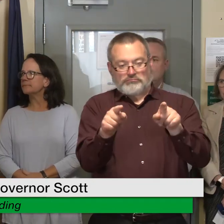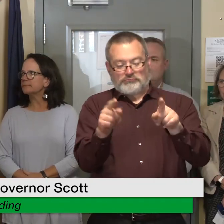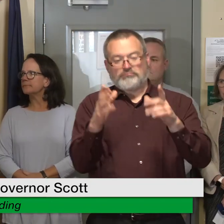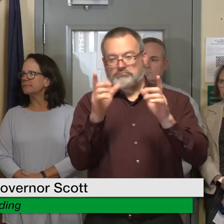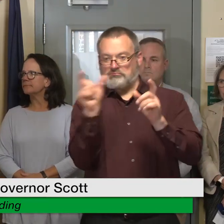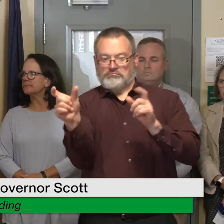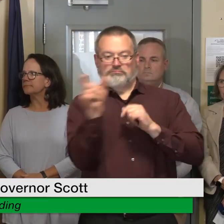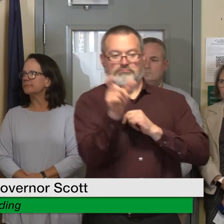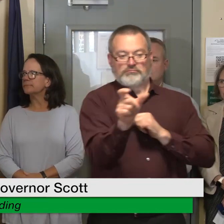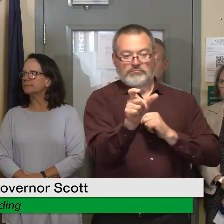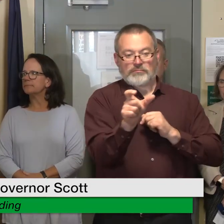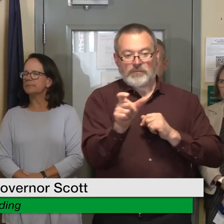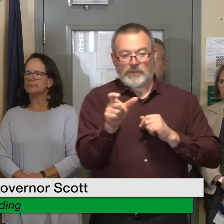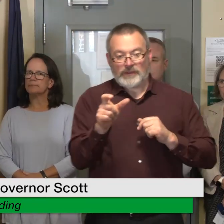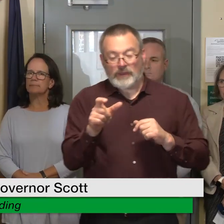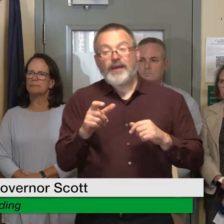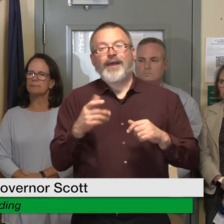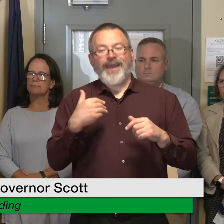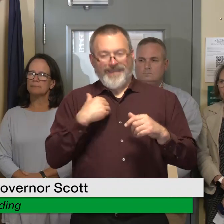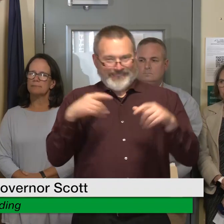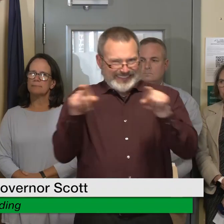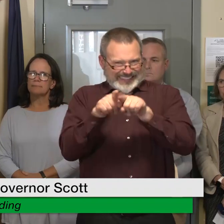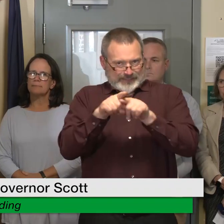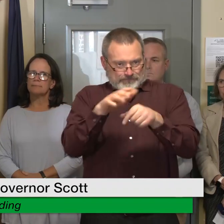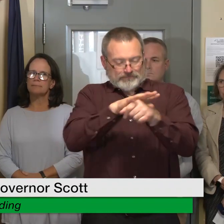And from last year, as I said,